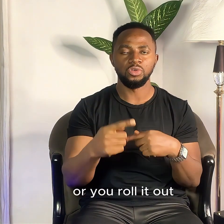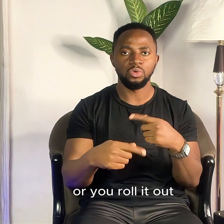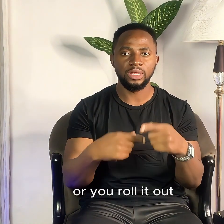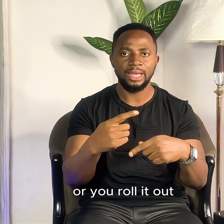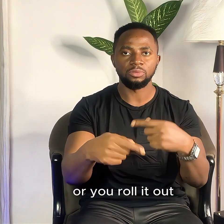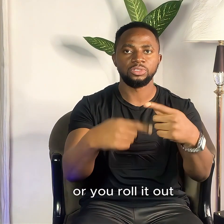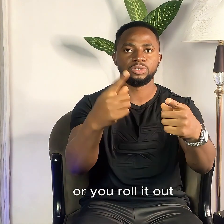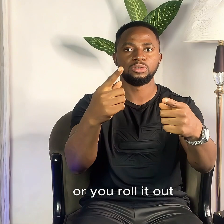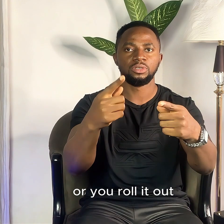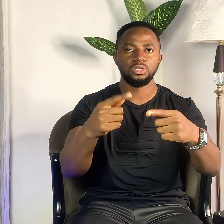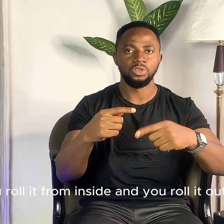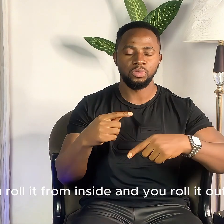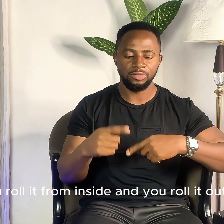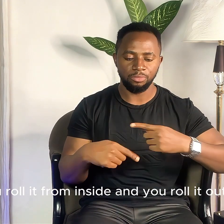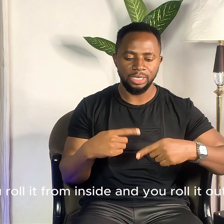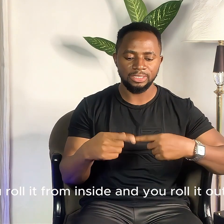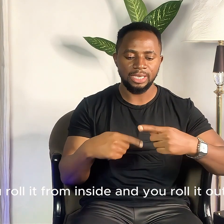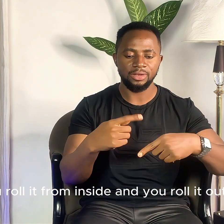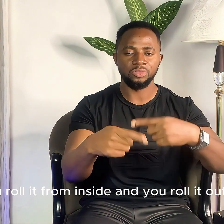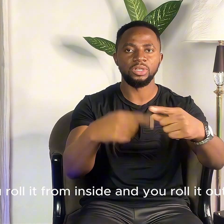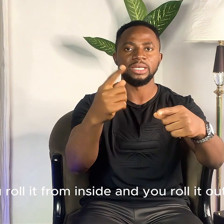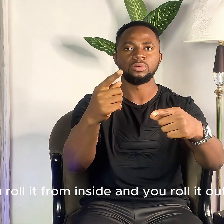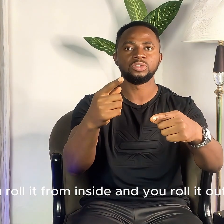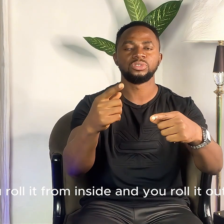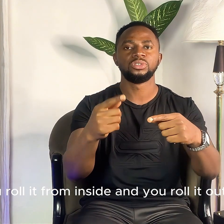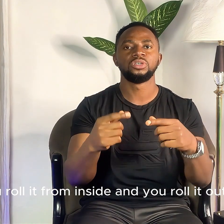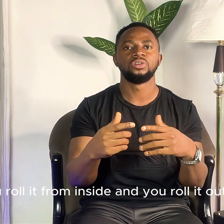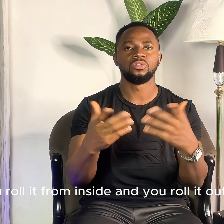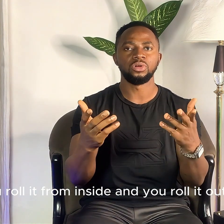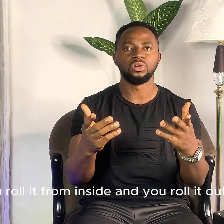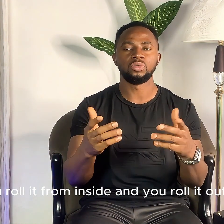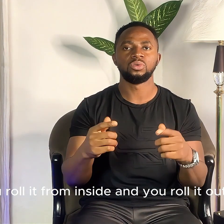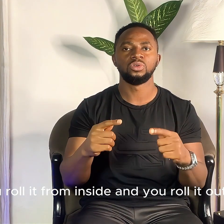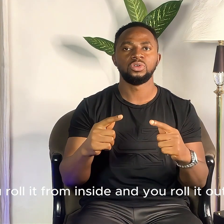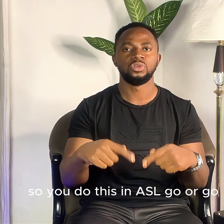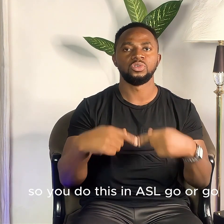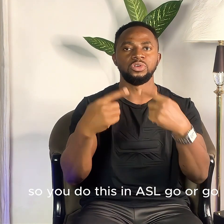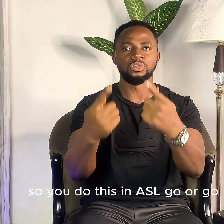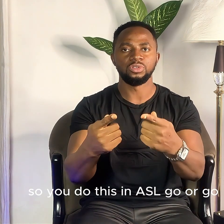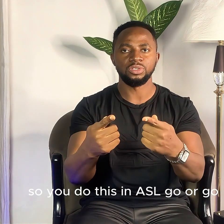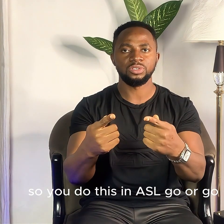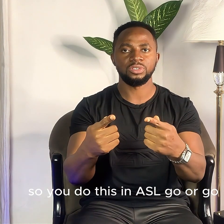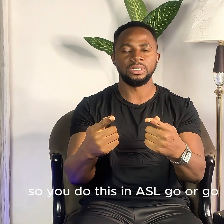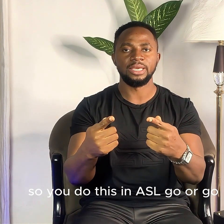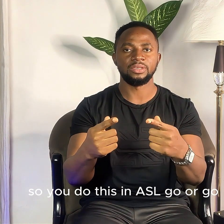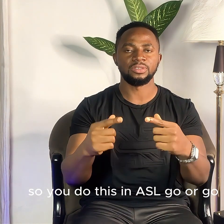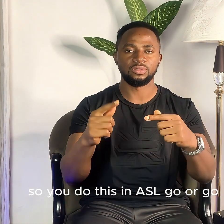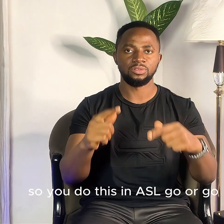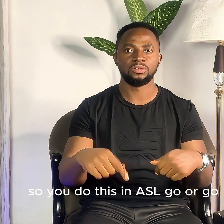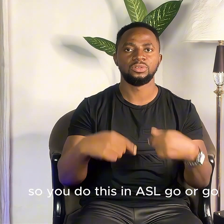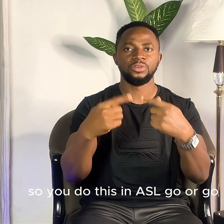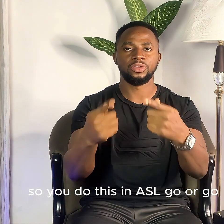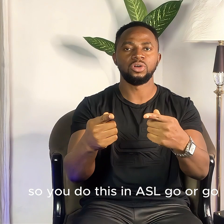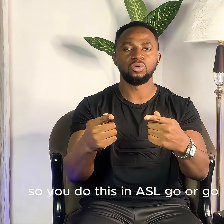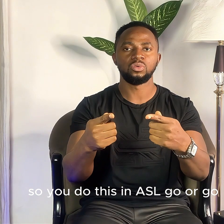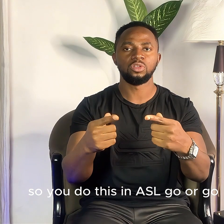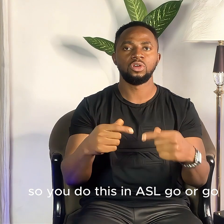roll it out. You roll it from inside and roll it out, or go. So you do this in ASL, go,